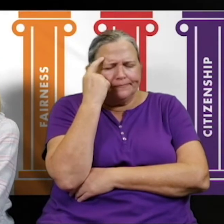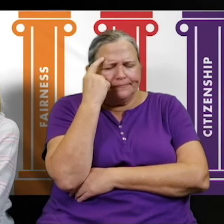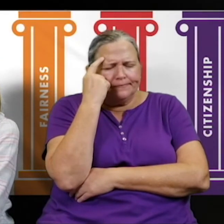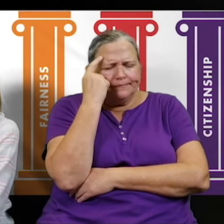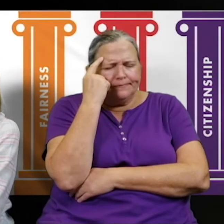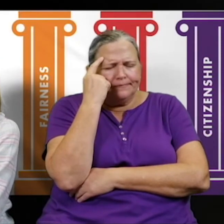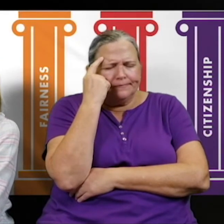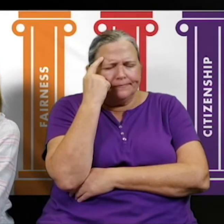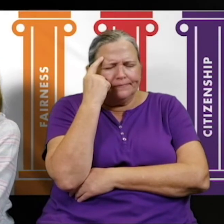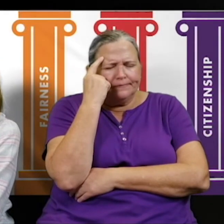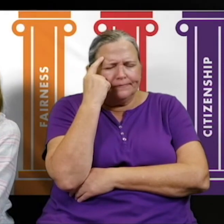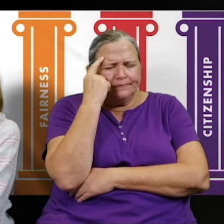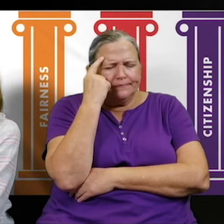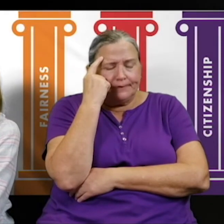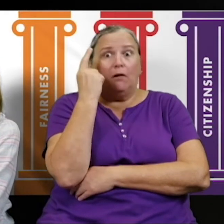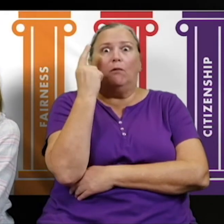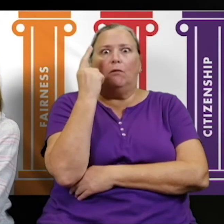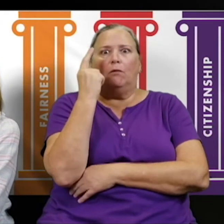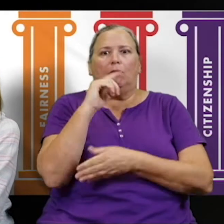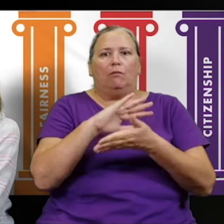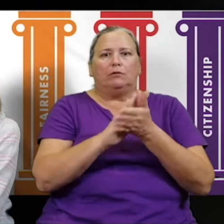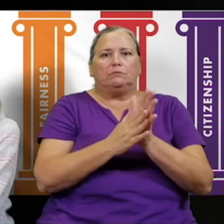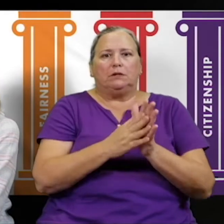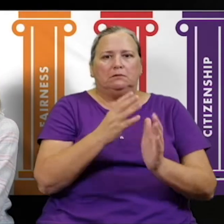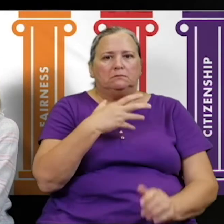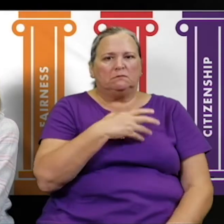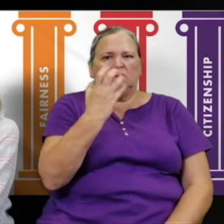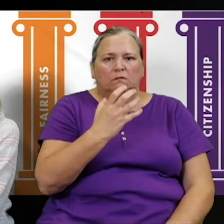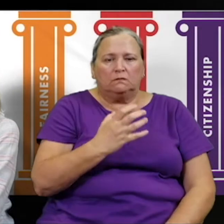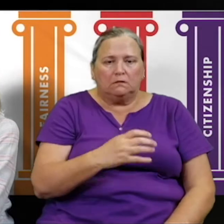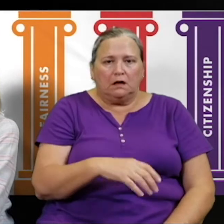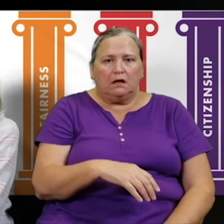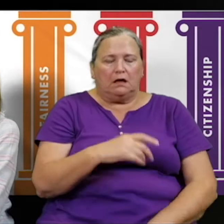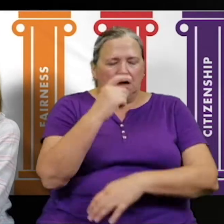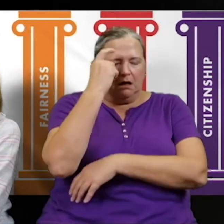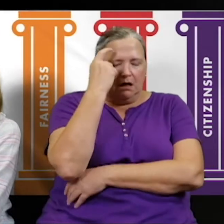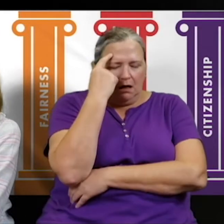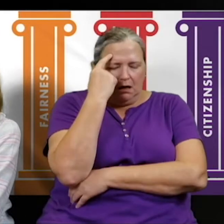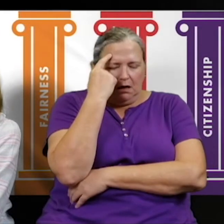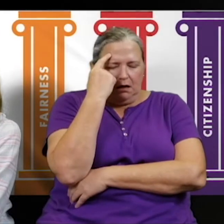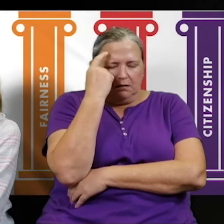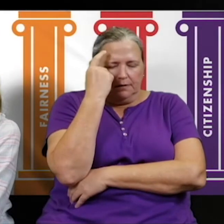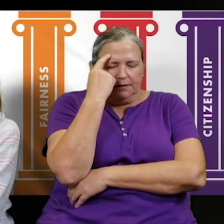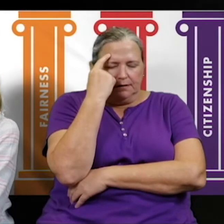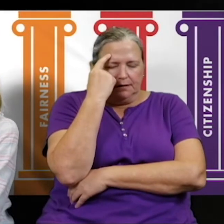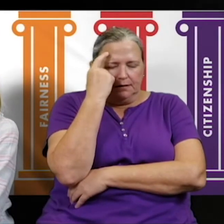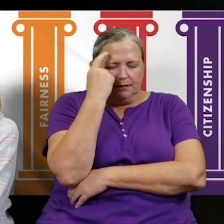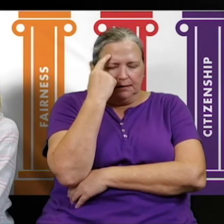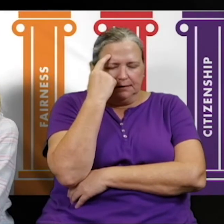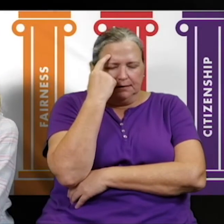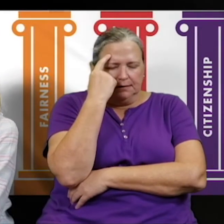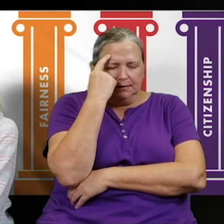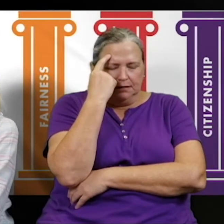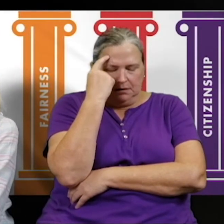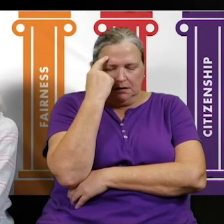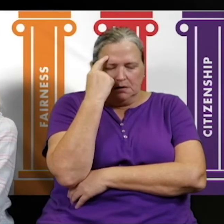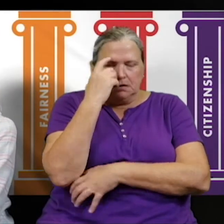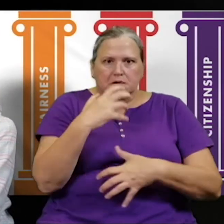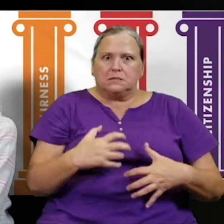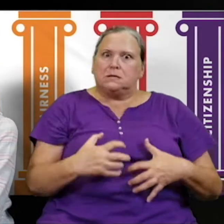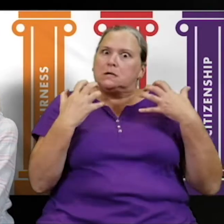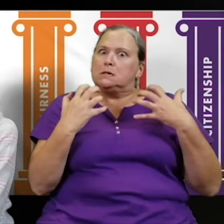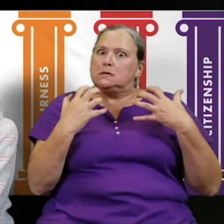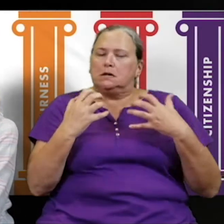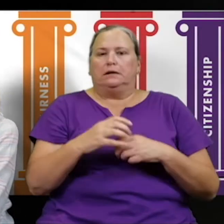and then she became angry. She thought and she thought and she thought some more, and then she